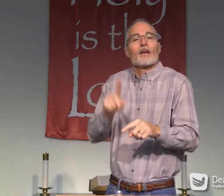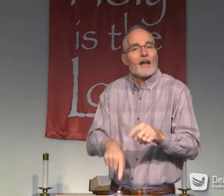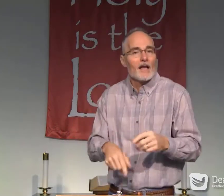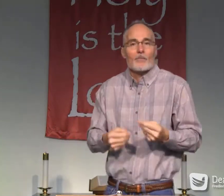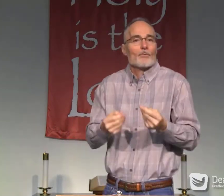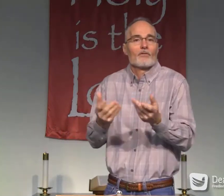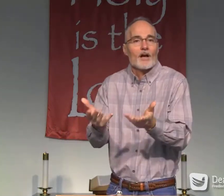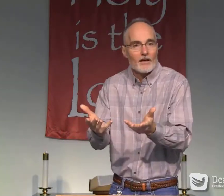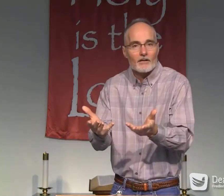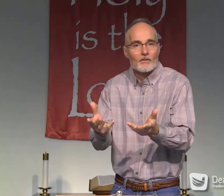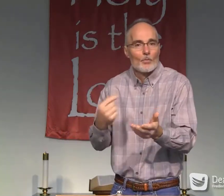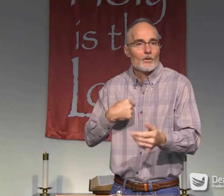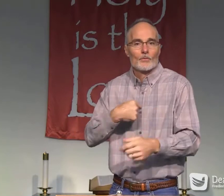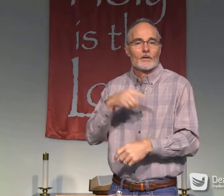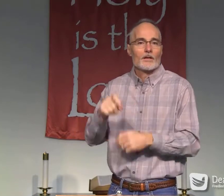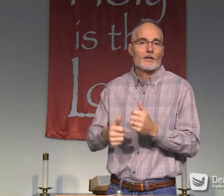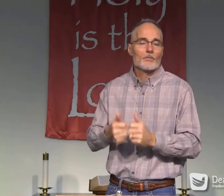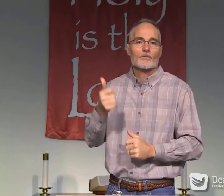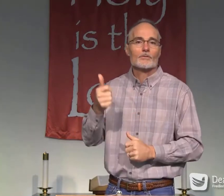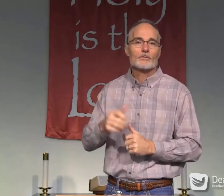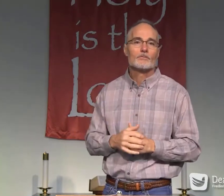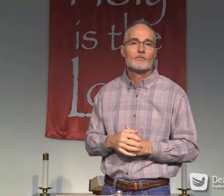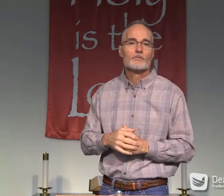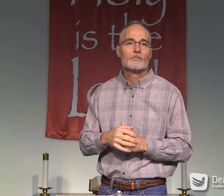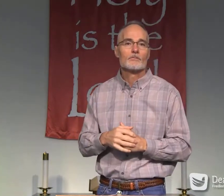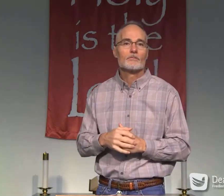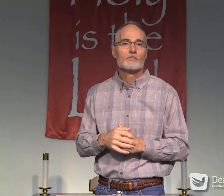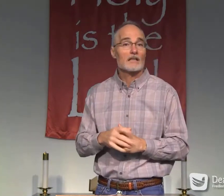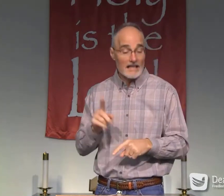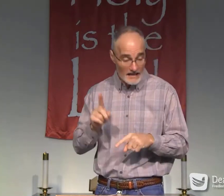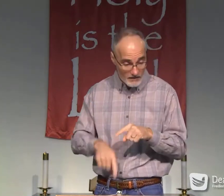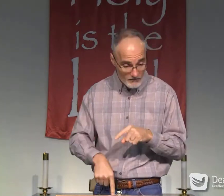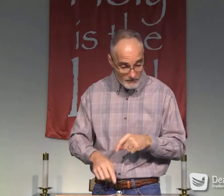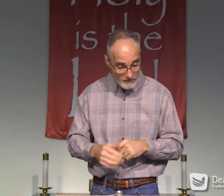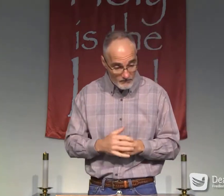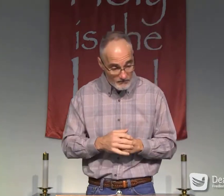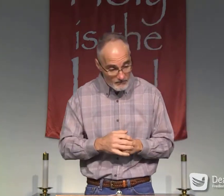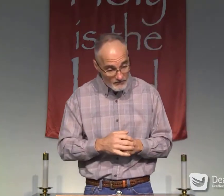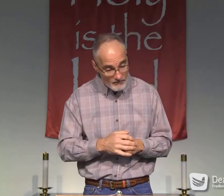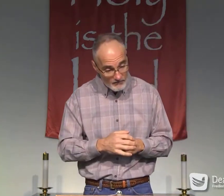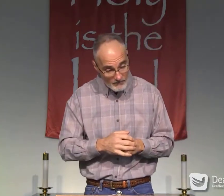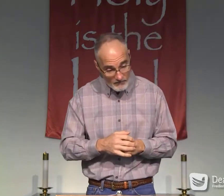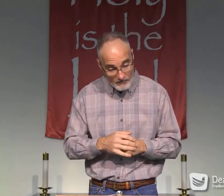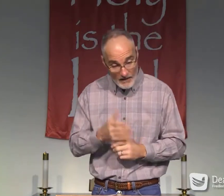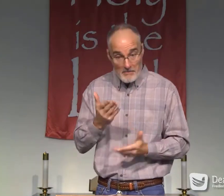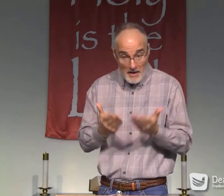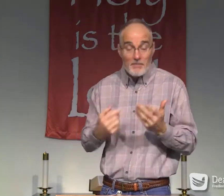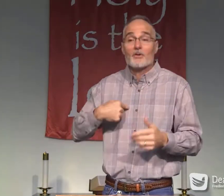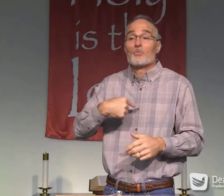And her death teaches us that wealth can't provide us with what we need the